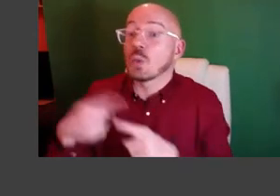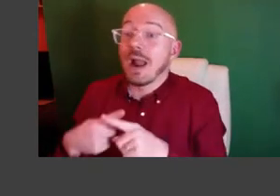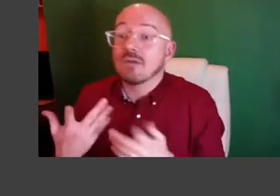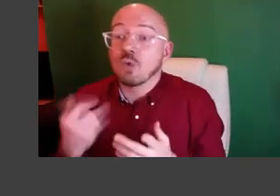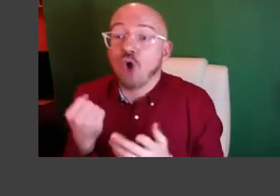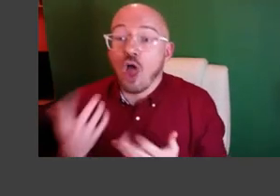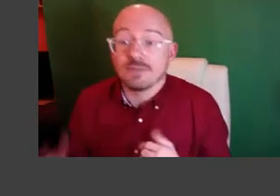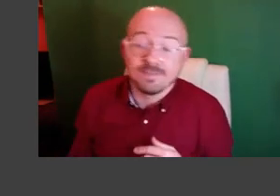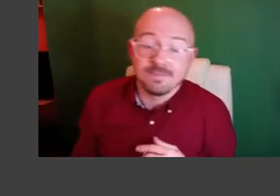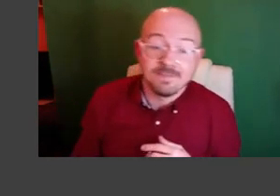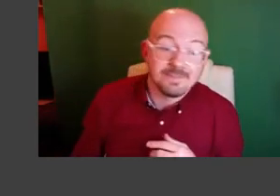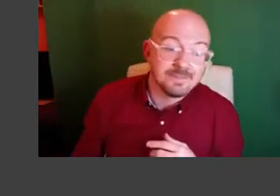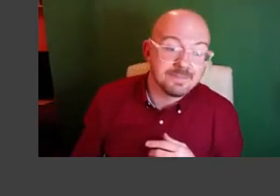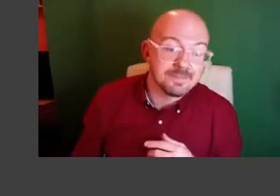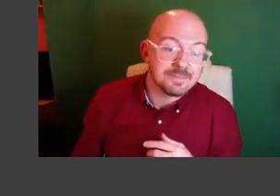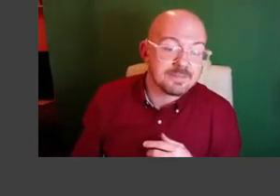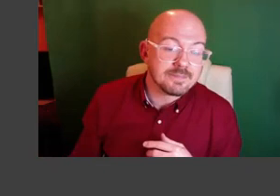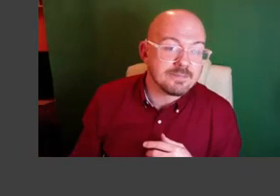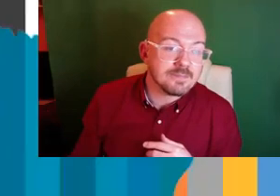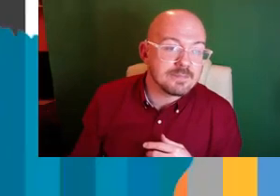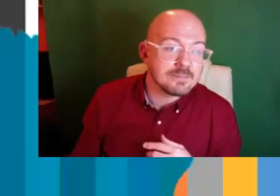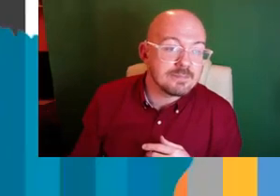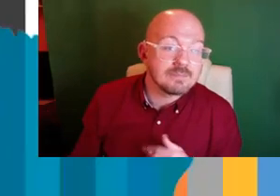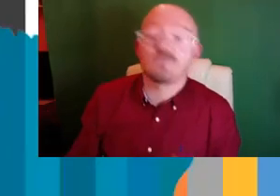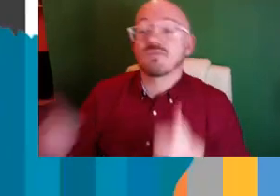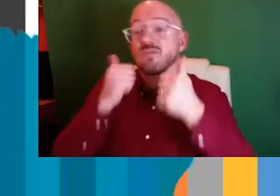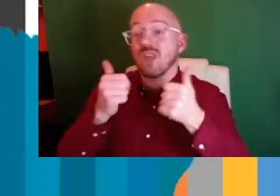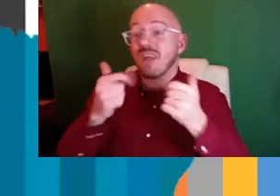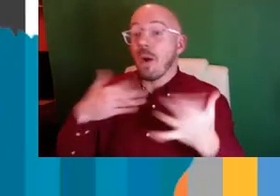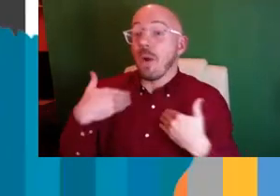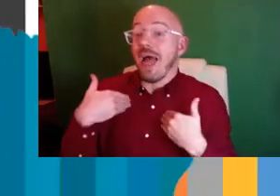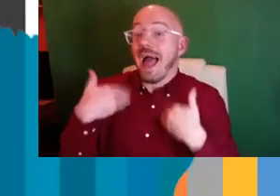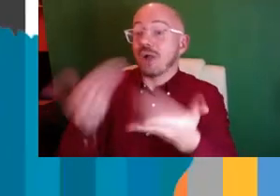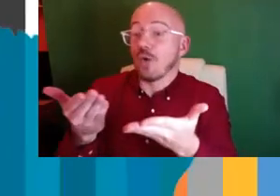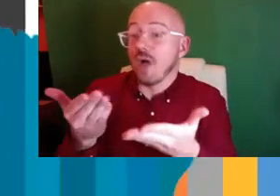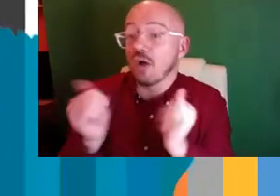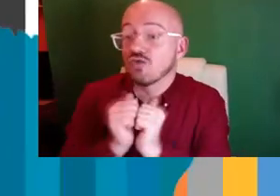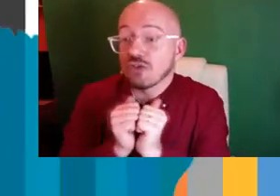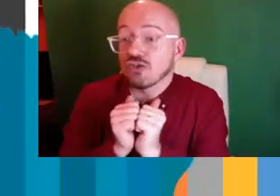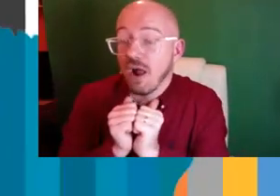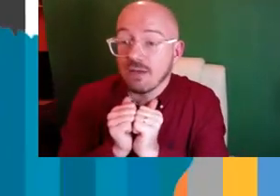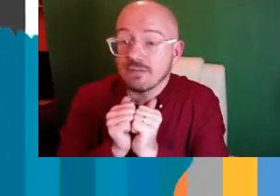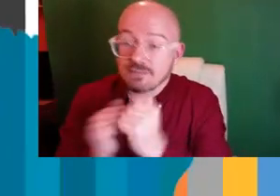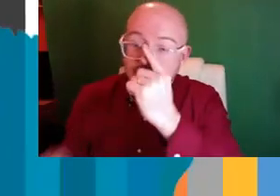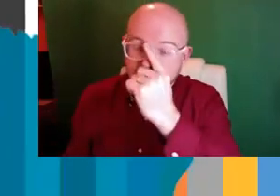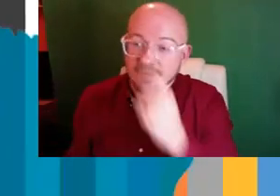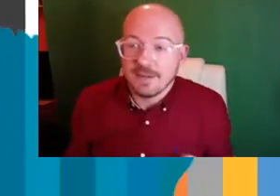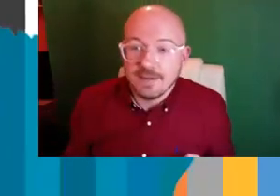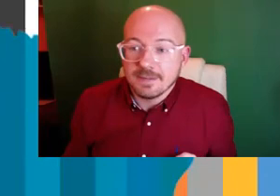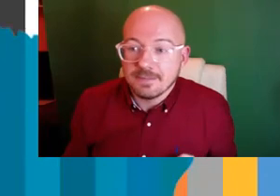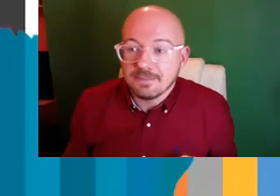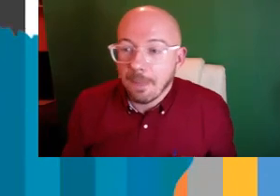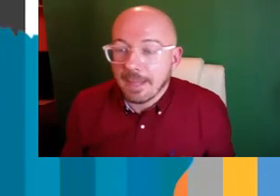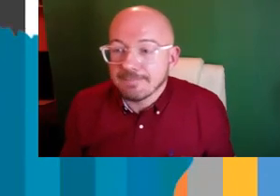There are no BSL qualifications available through any university in Wales. Everybody has to go to England to get those qualifications. So